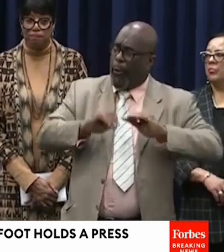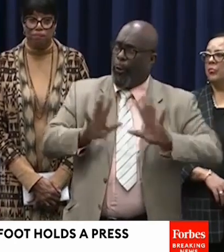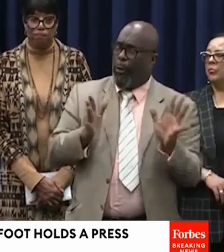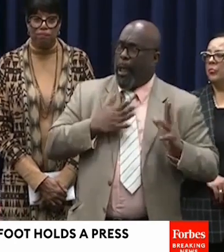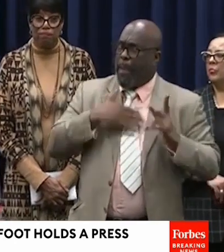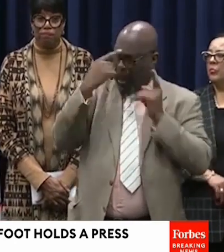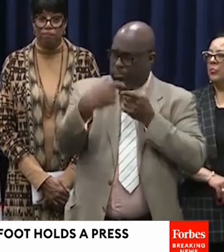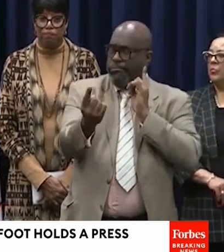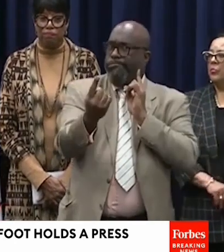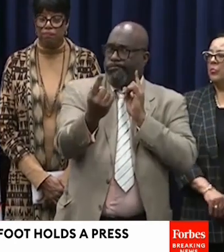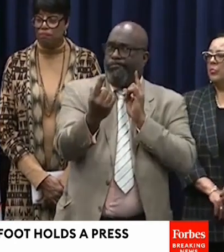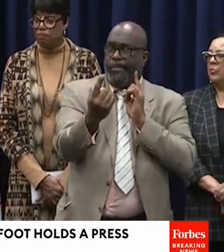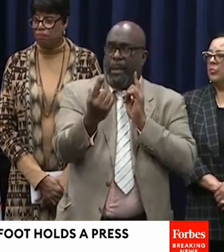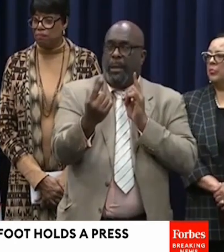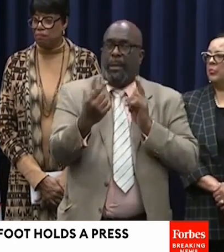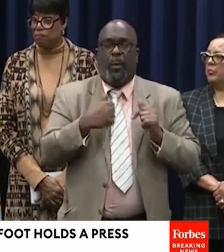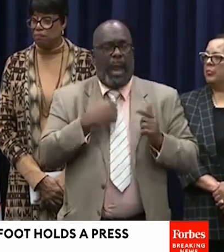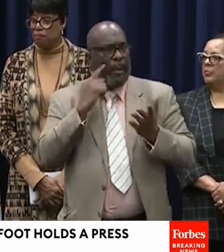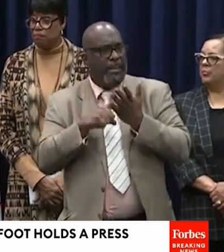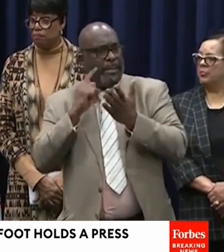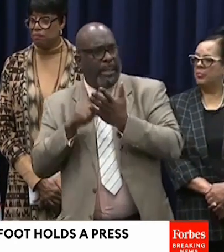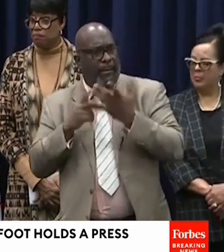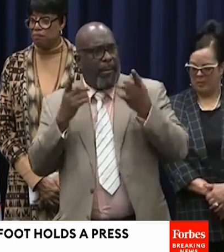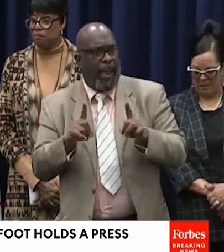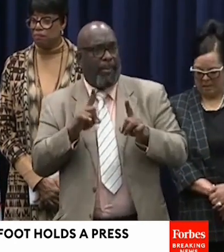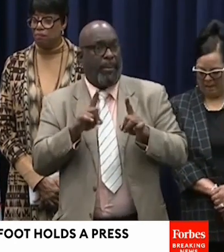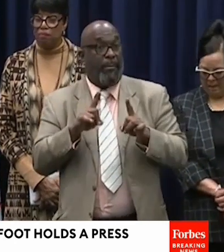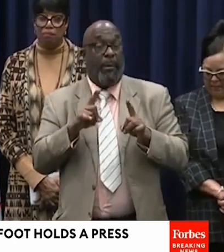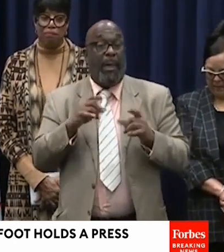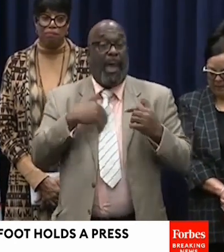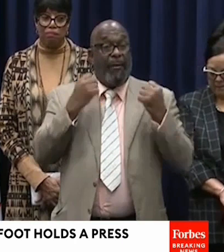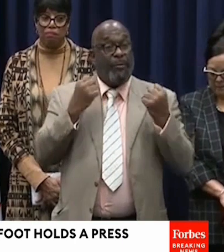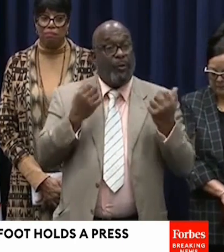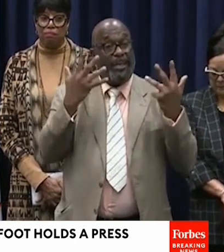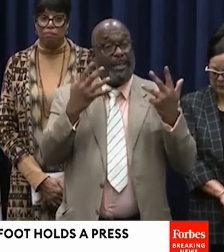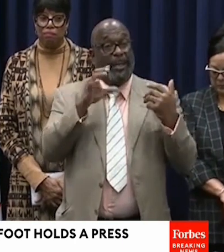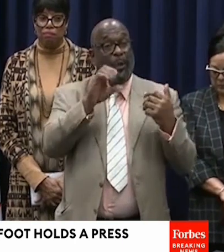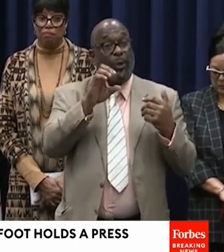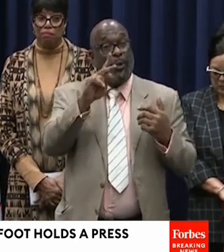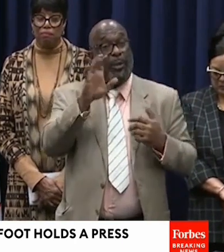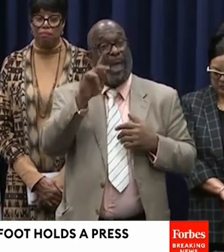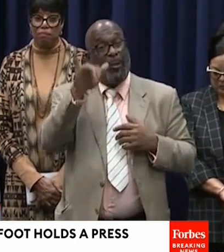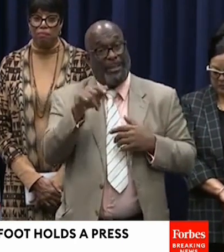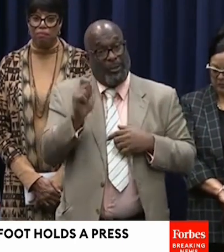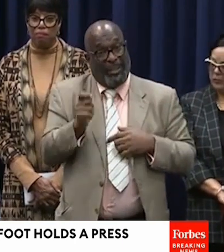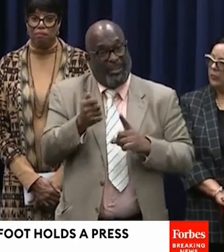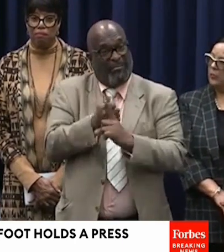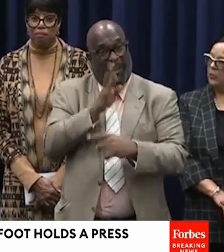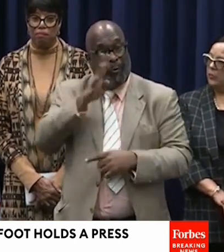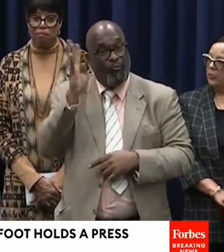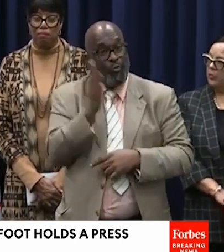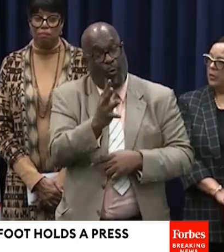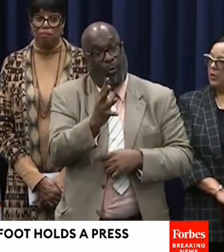to what I see happening with too many Cook County judges who ignore the